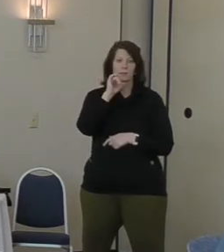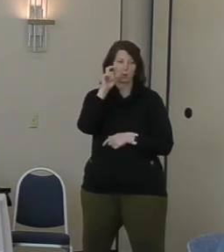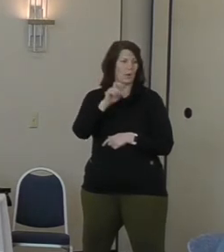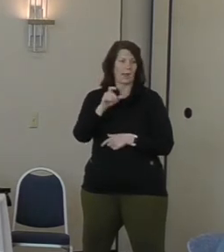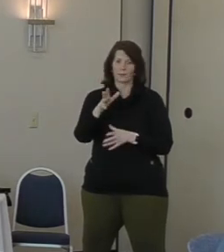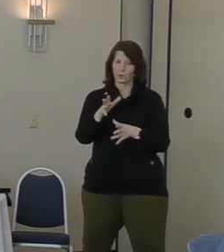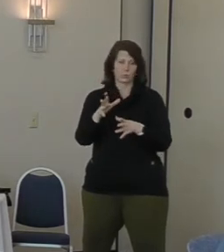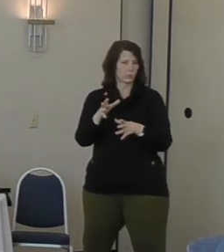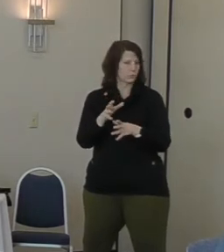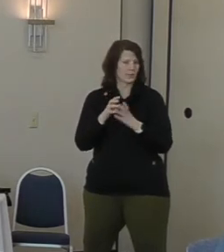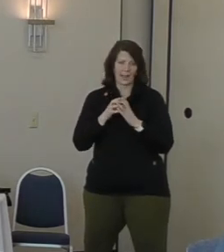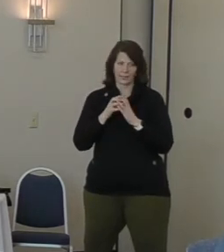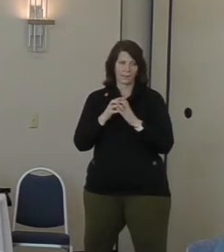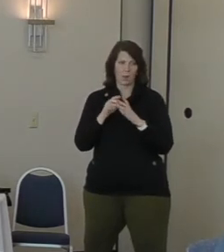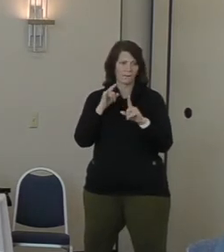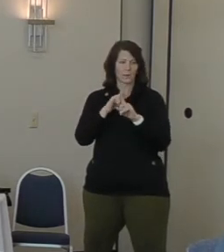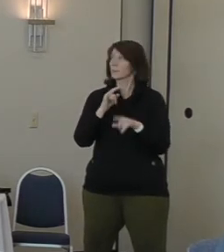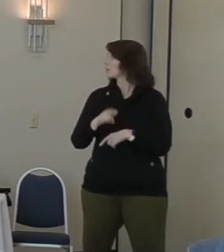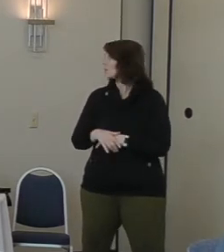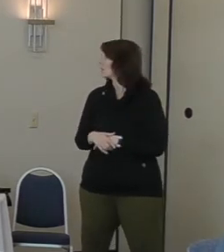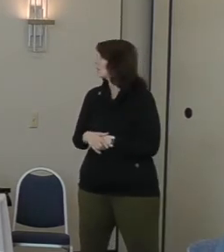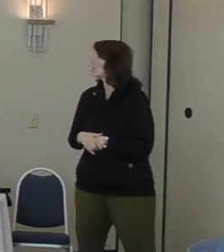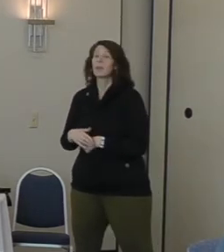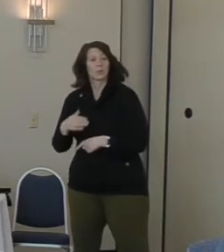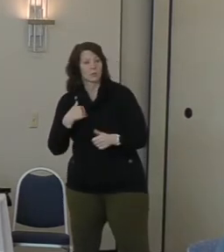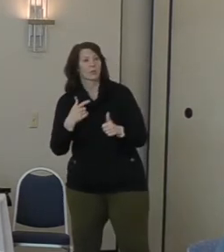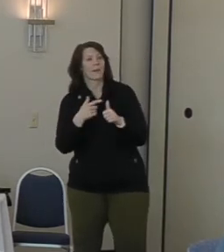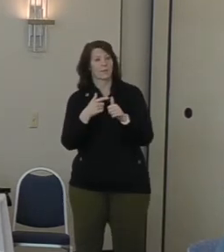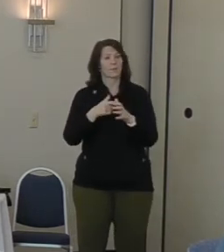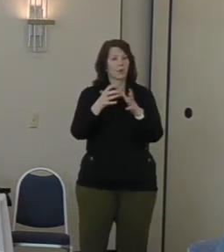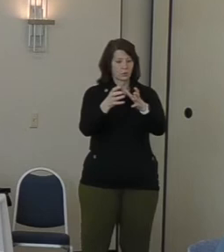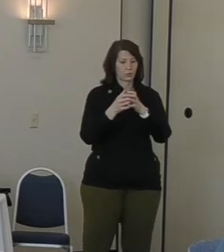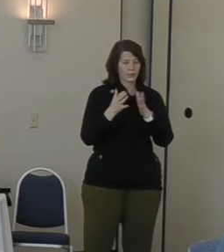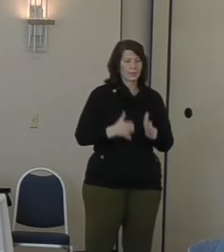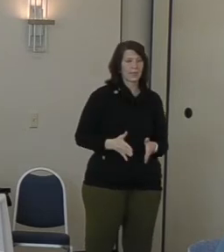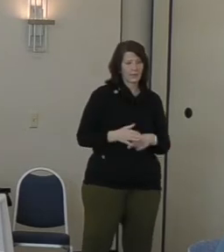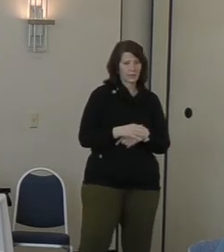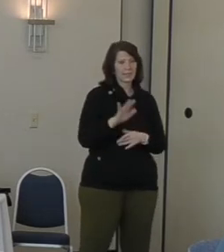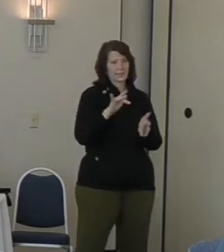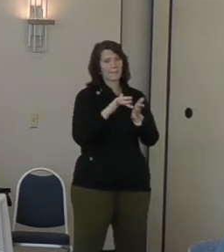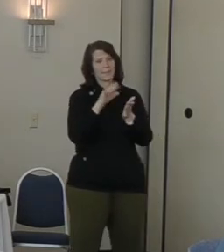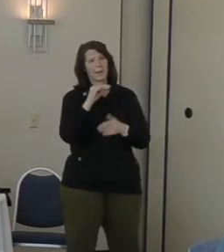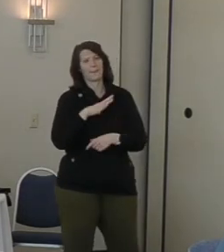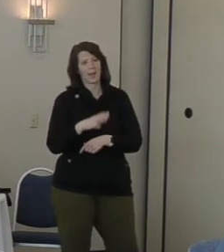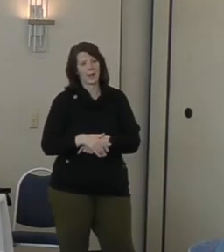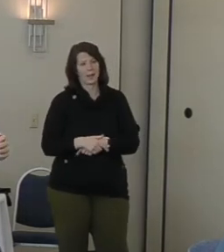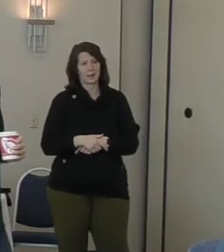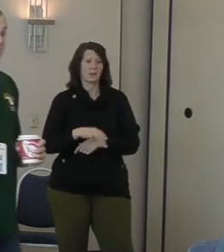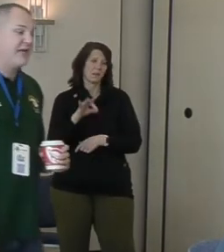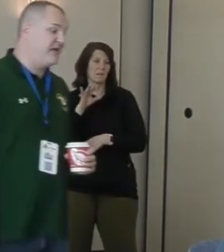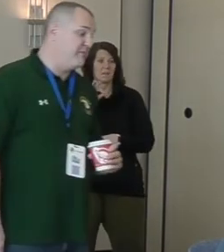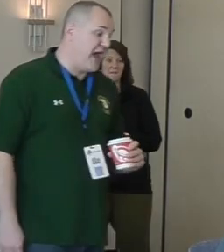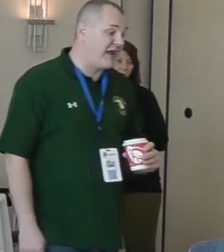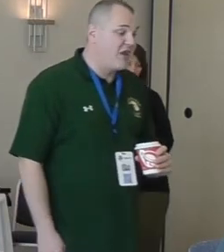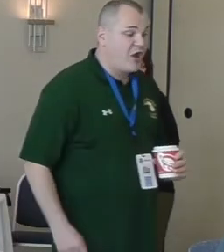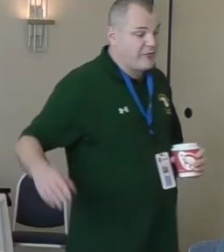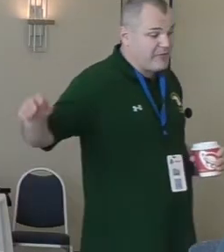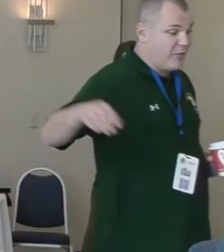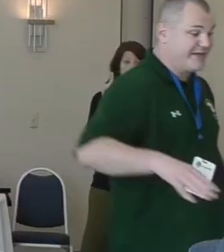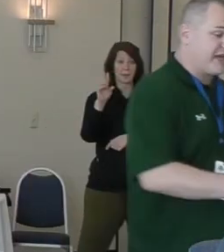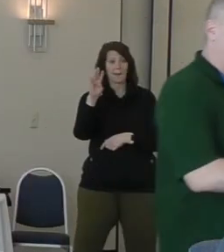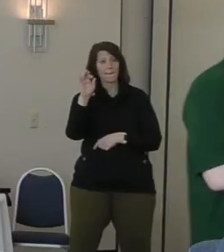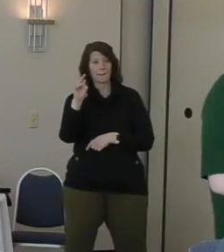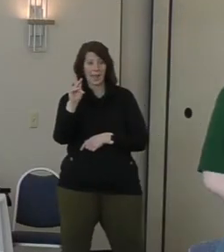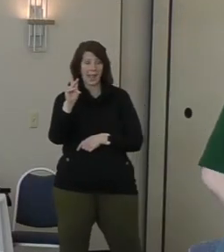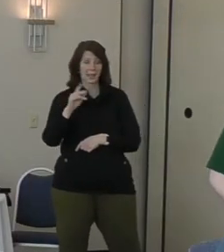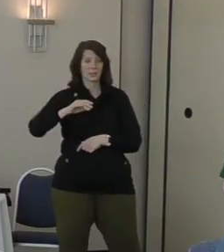ball right off the ruck. You can have a first receiver here who basically serves as a middleman. And it could be a forward, it could be a back. I'll bring my